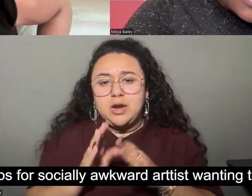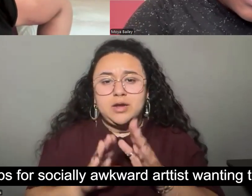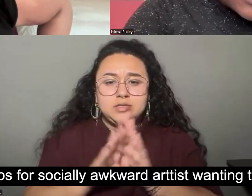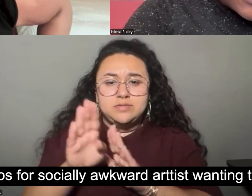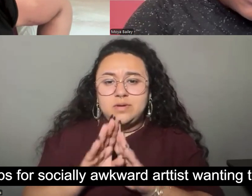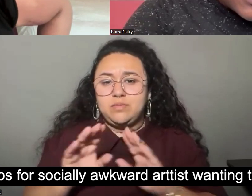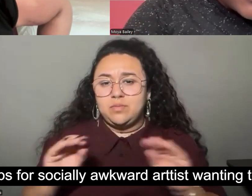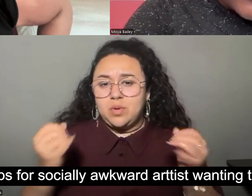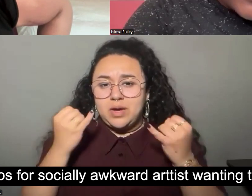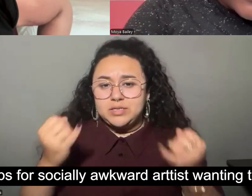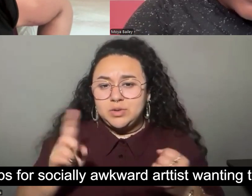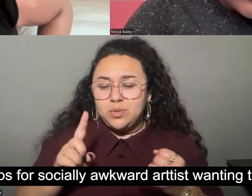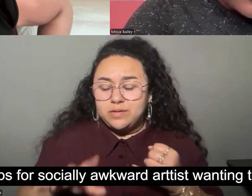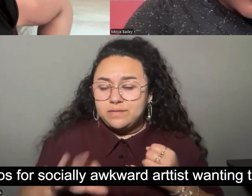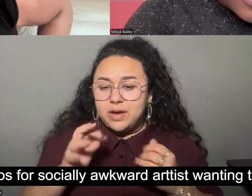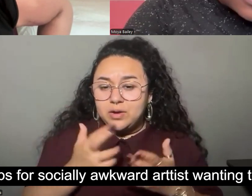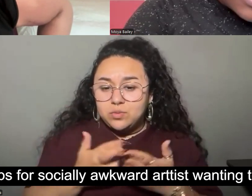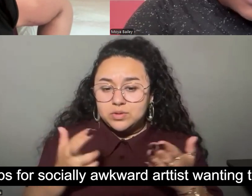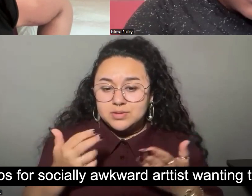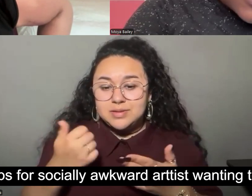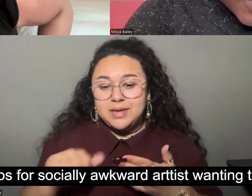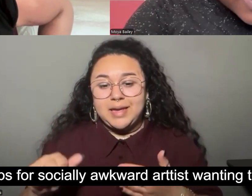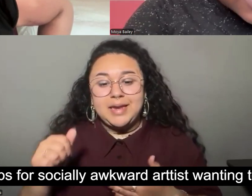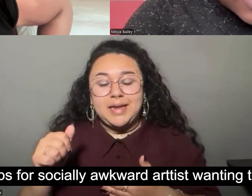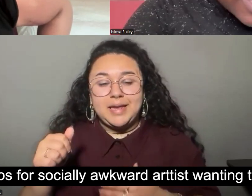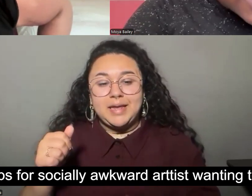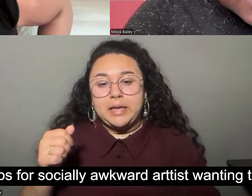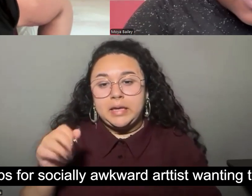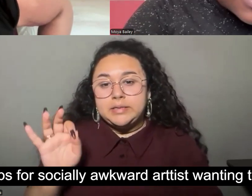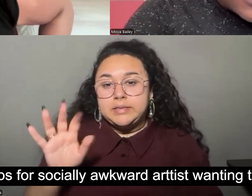resources. Any tips for a socially awkward autist